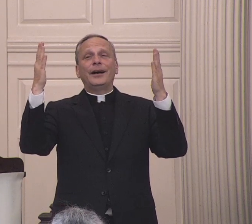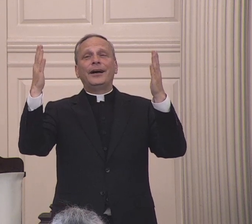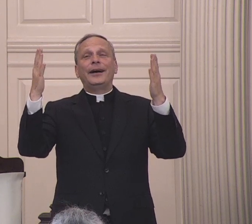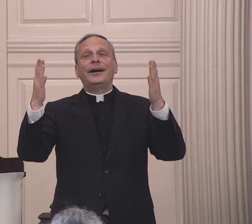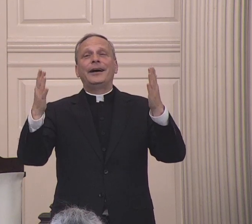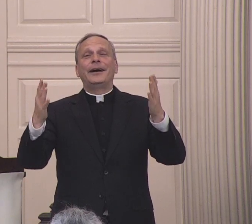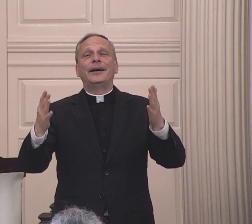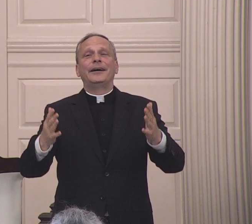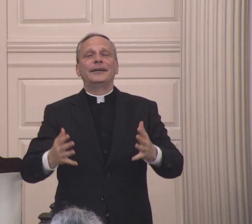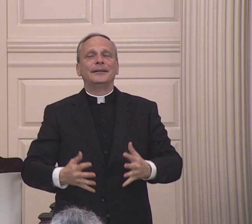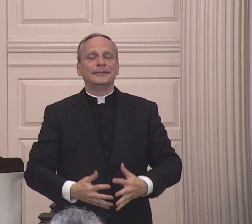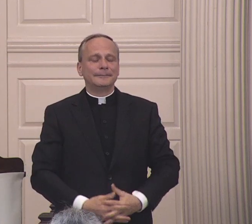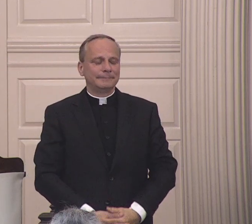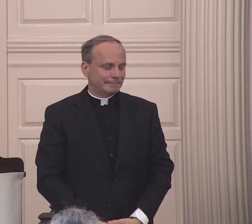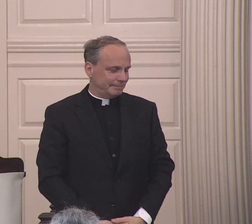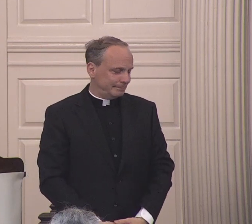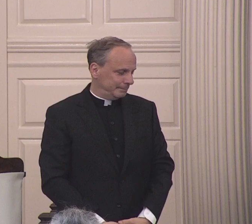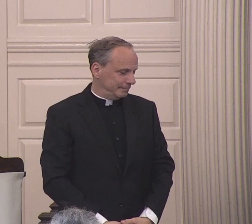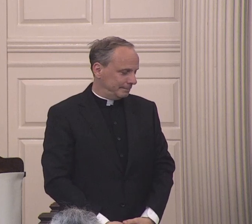alleluia.